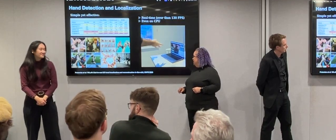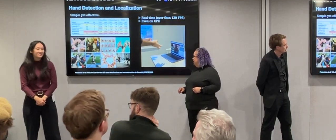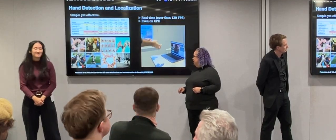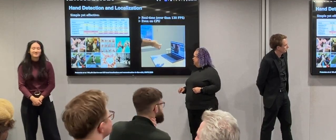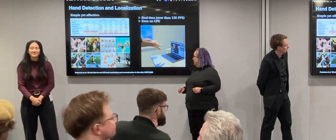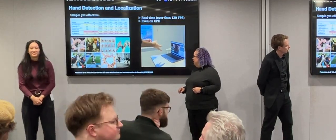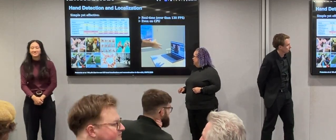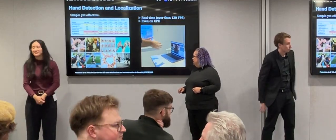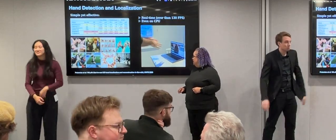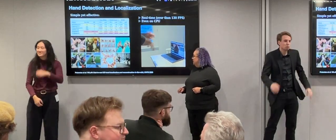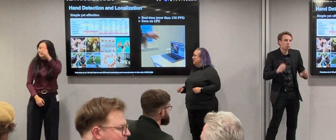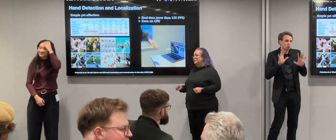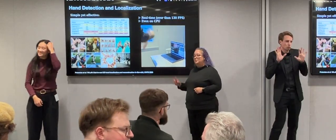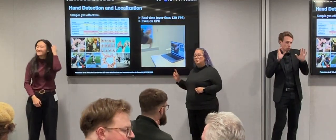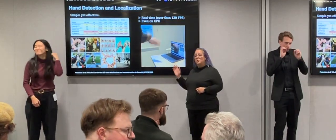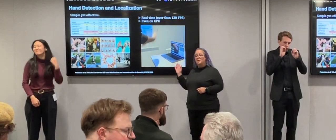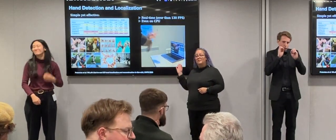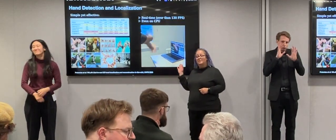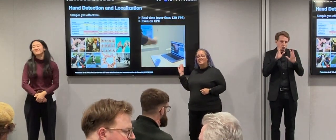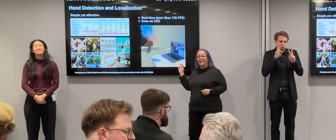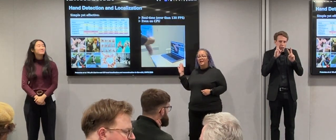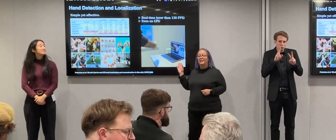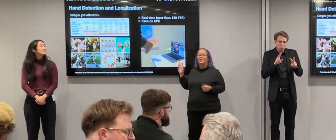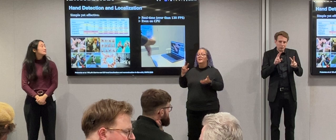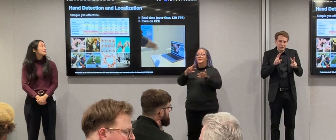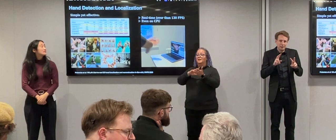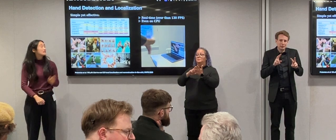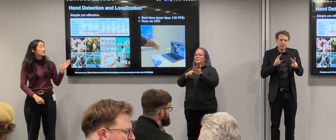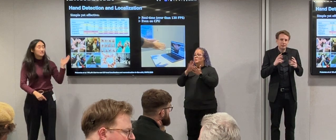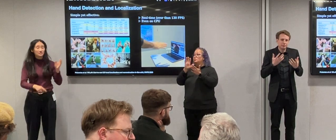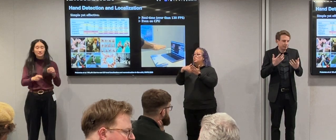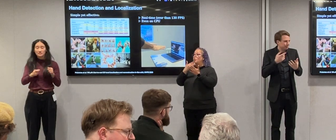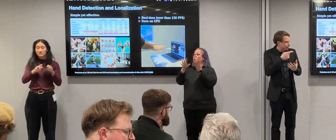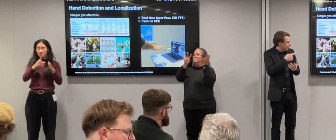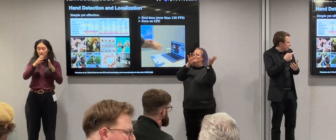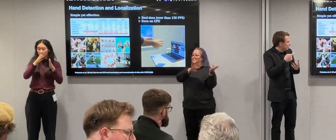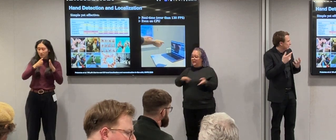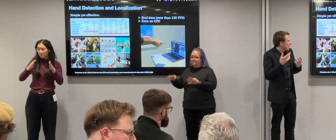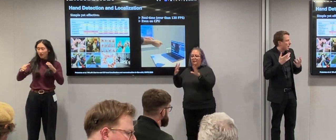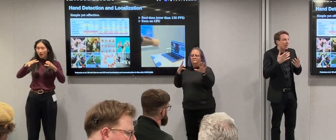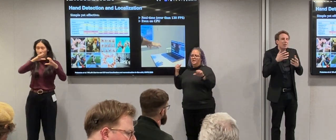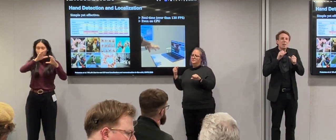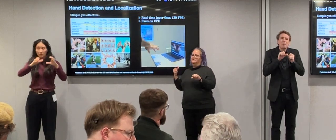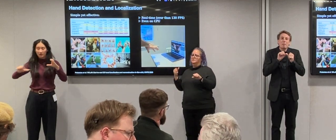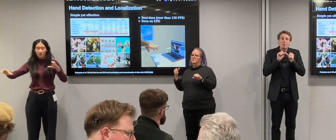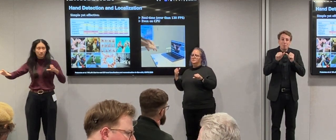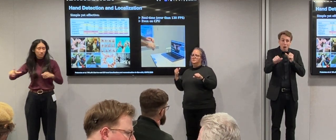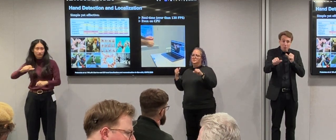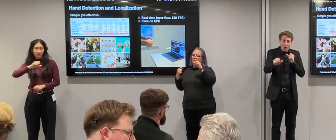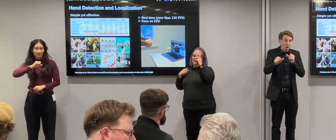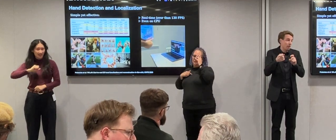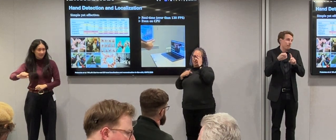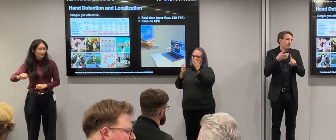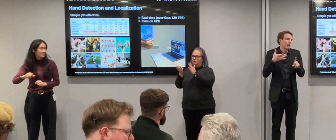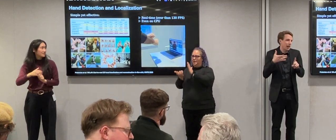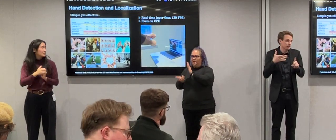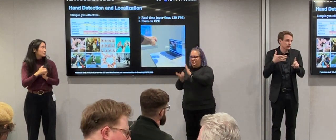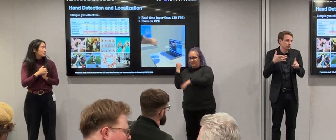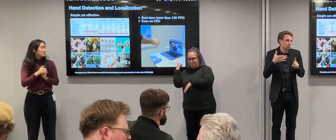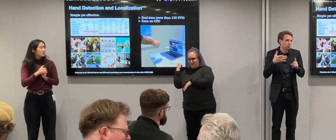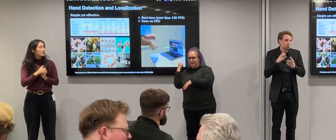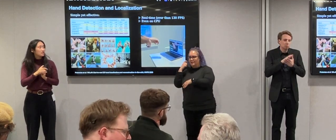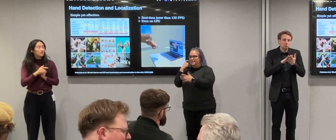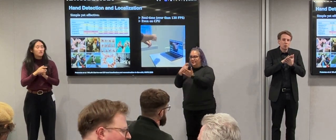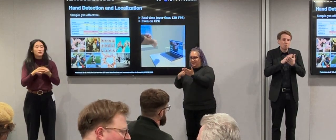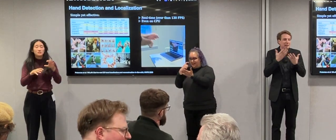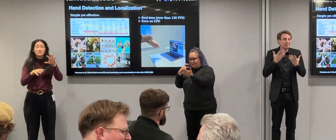So this means that the whole pipeline is very, very fast now. I mean, we completely eliminate the detection part from